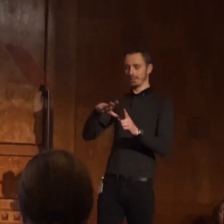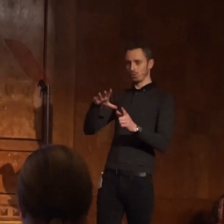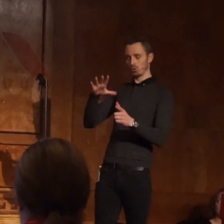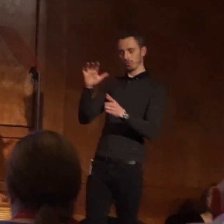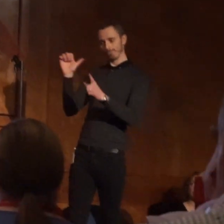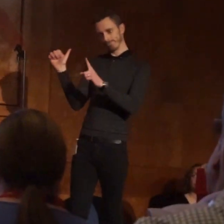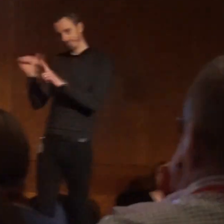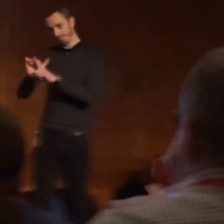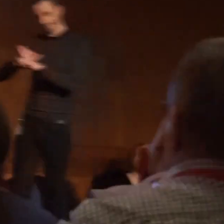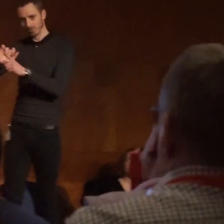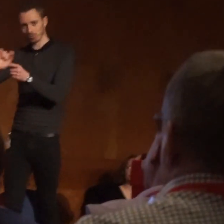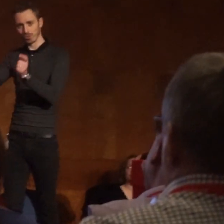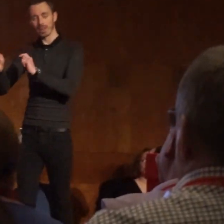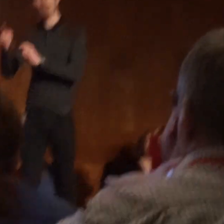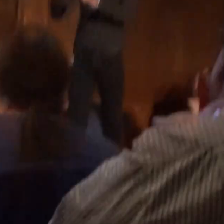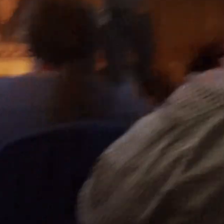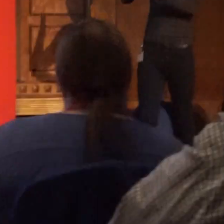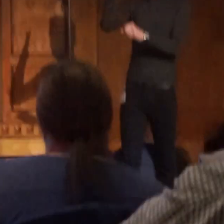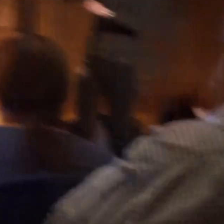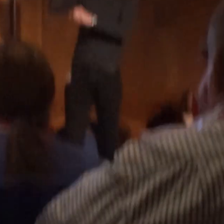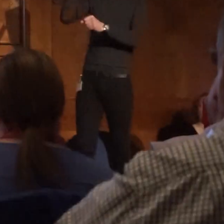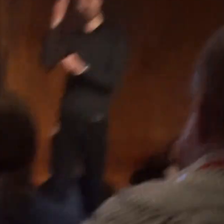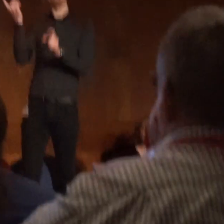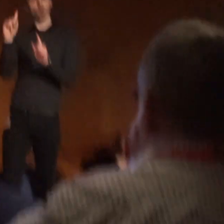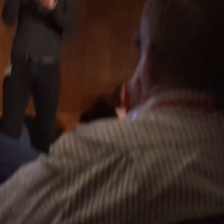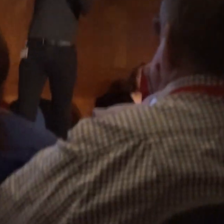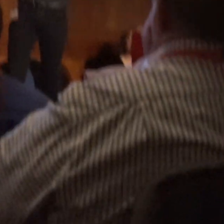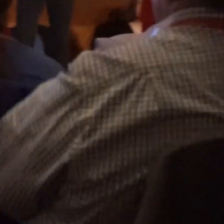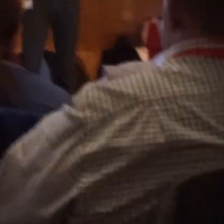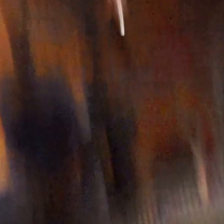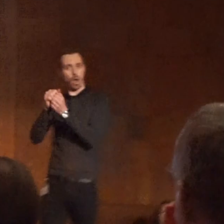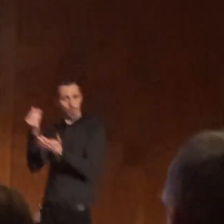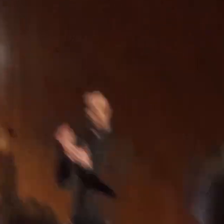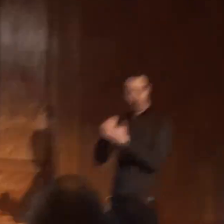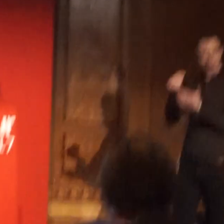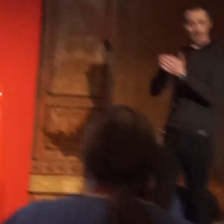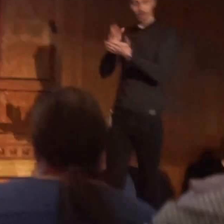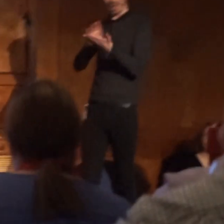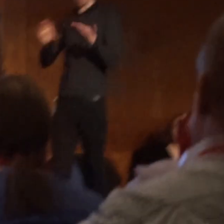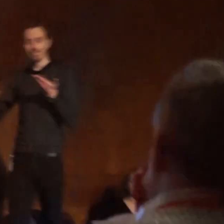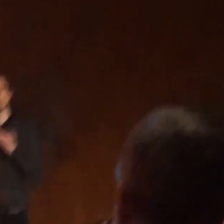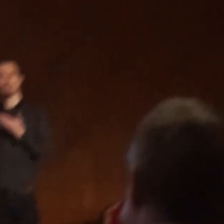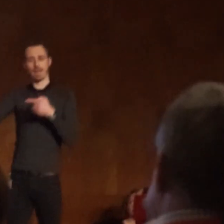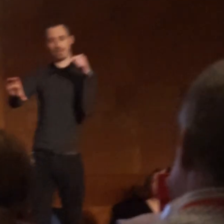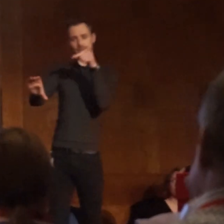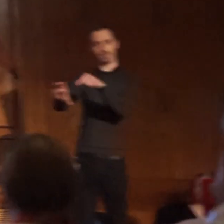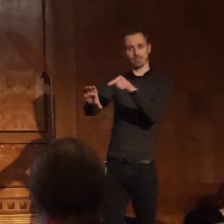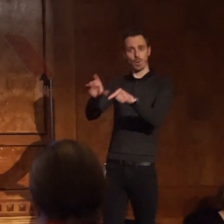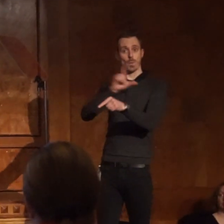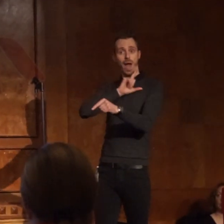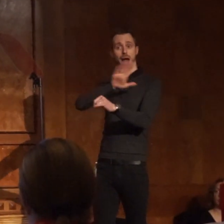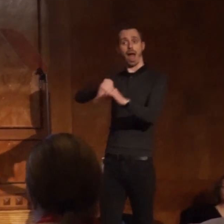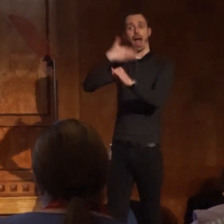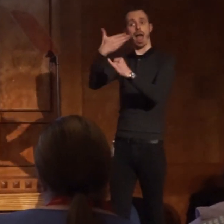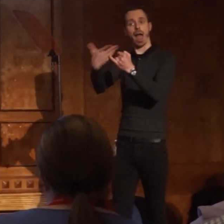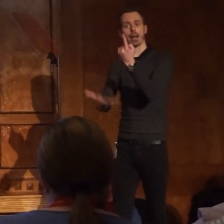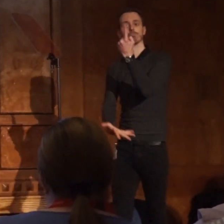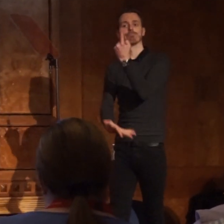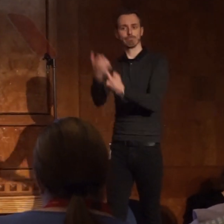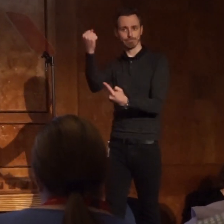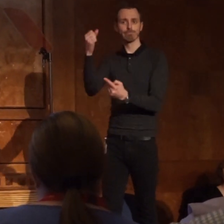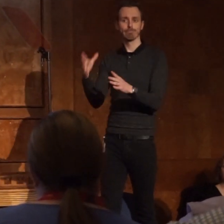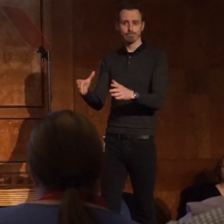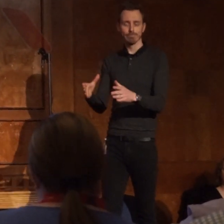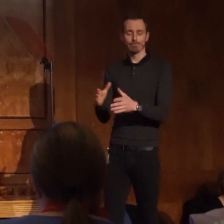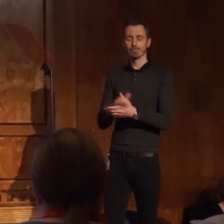it makes sense to borrow to invest, because it will produce a return in the future.